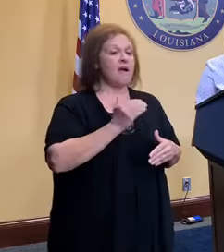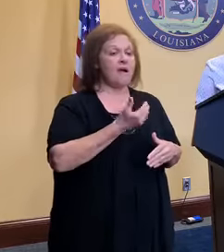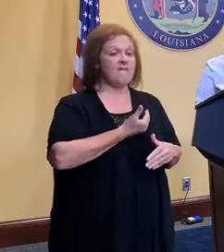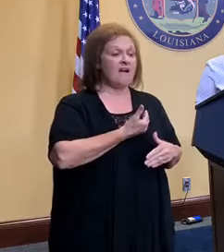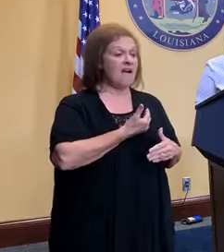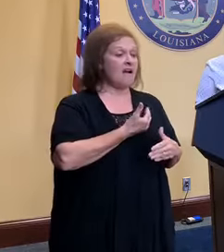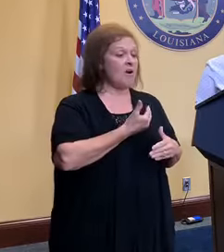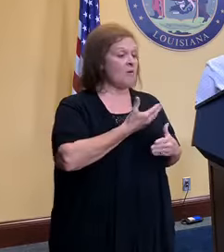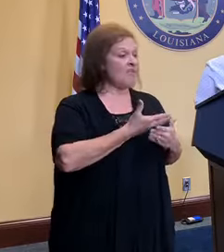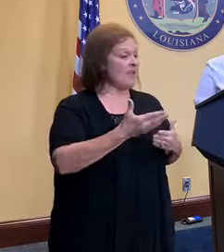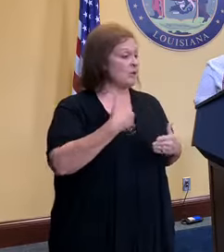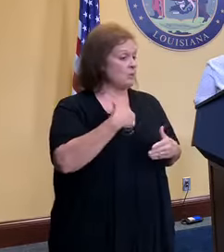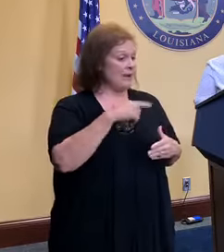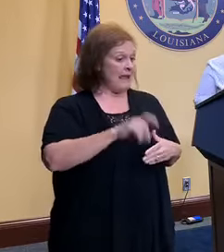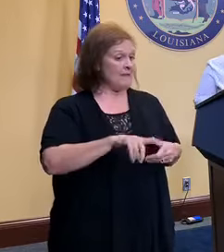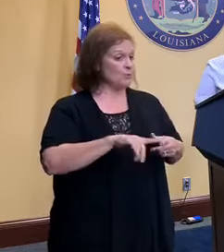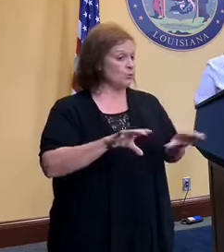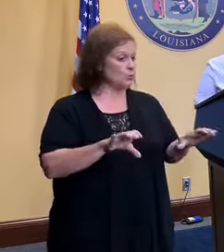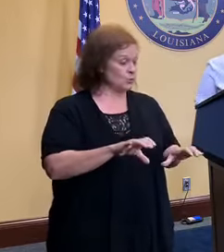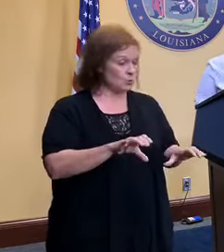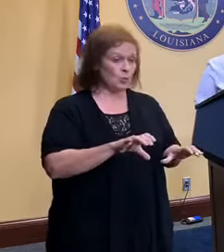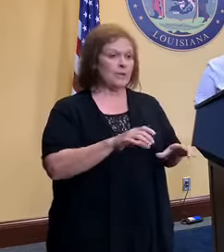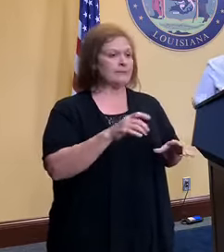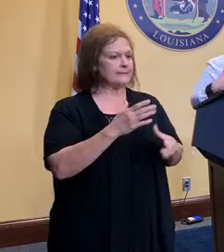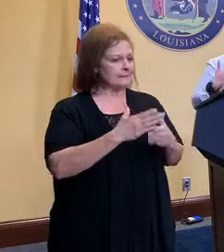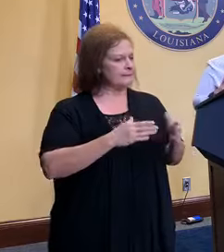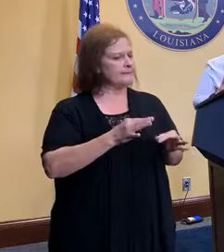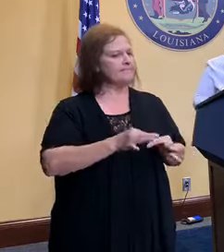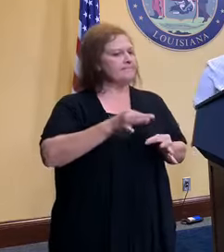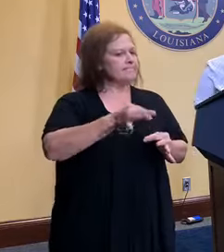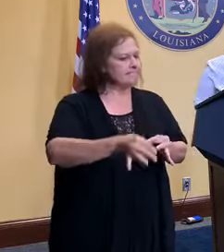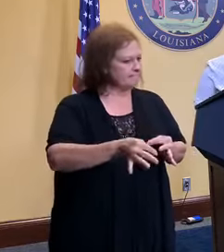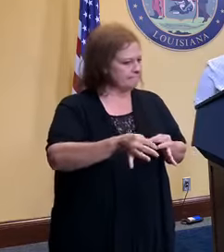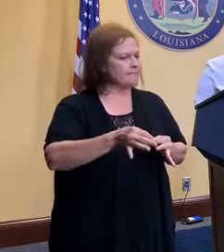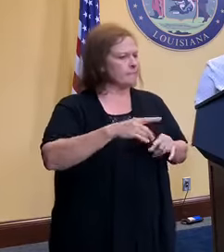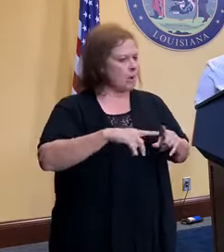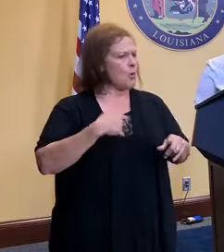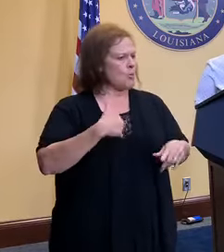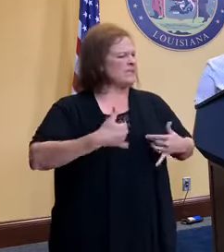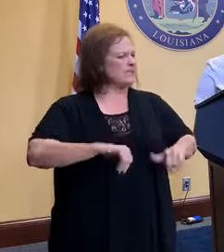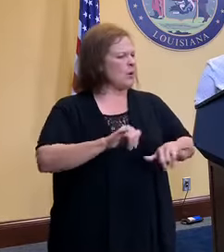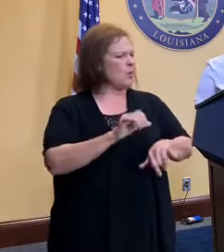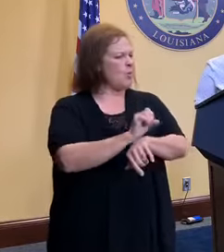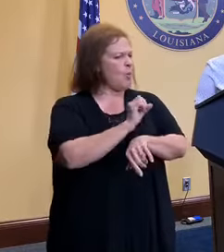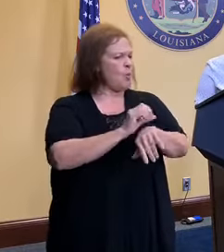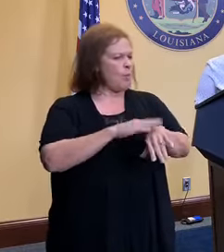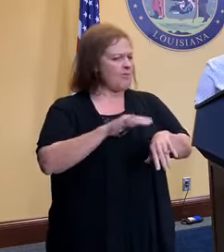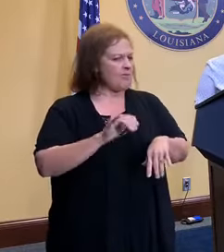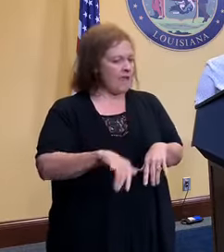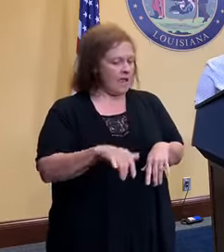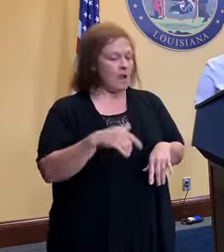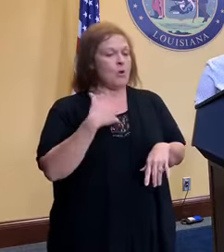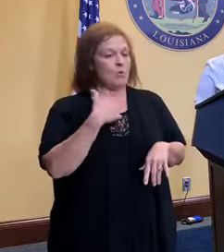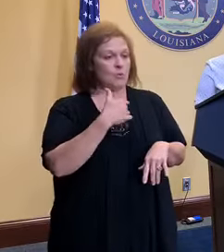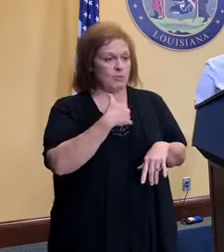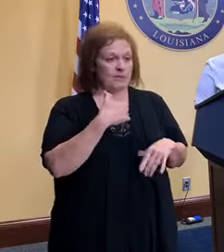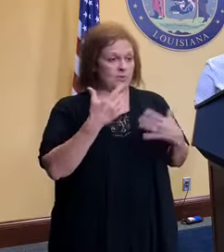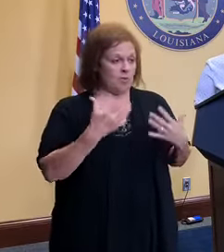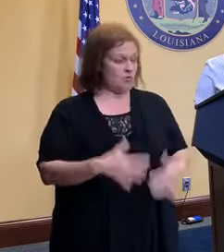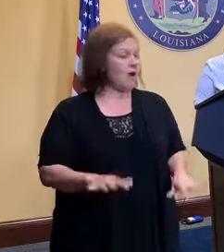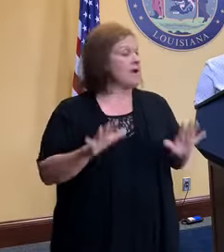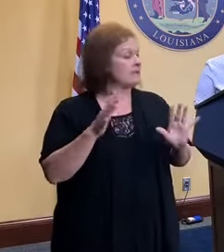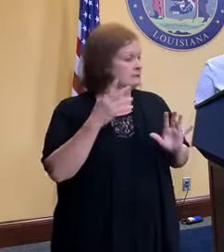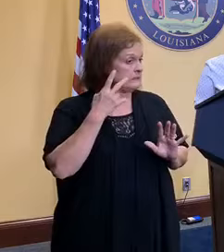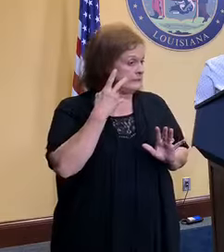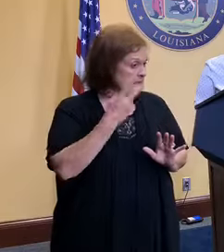until this financial picture is again more complete. Work continues to be done there. We have seen the immediate efforts